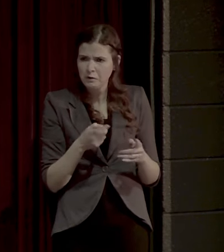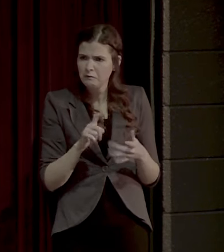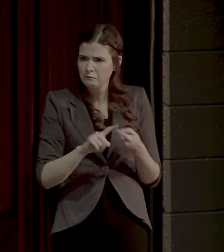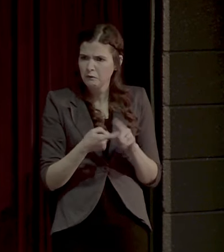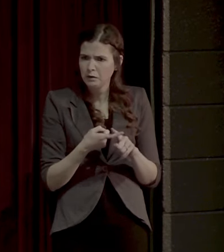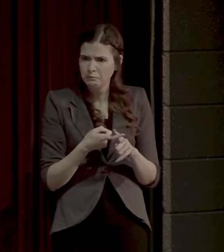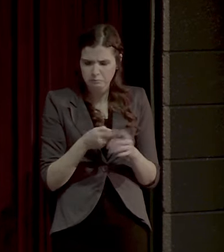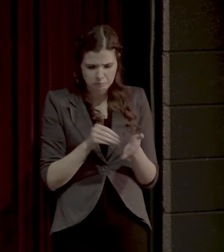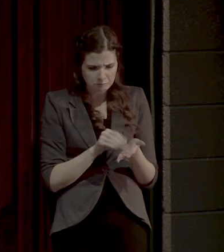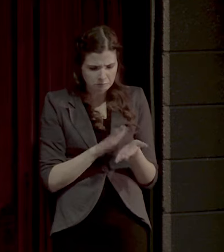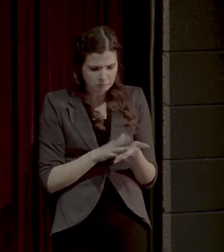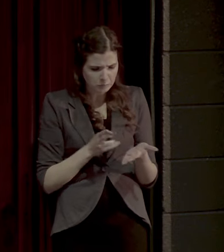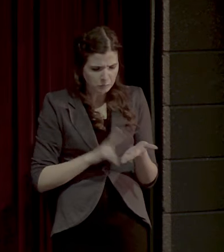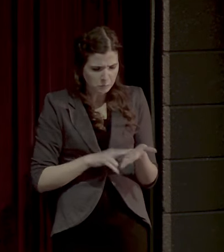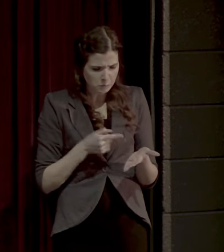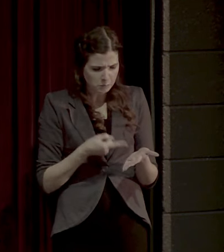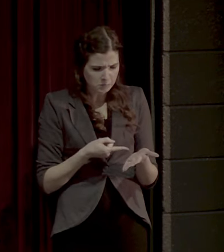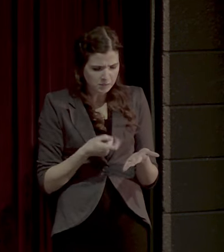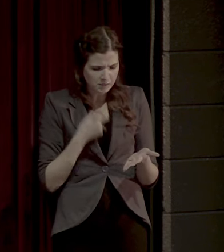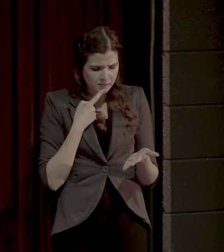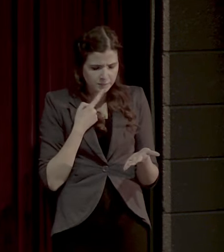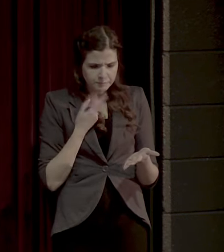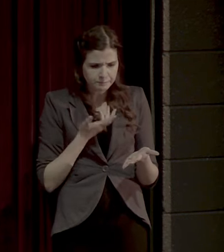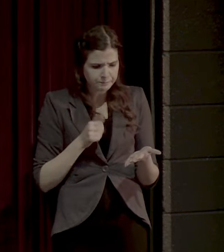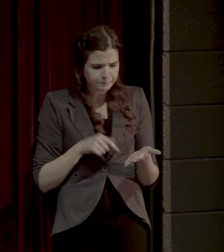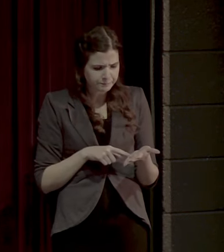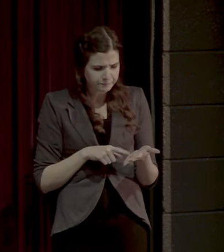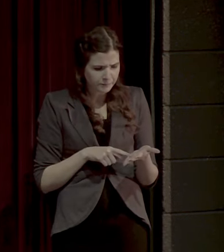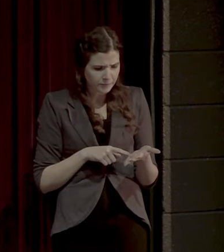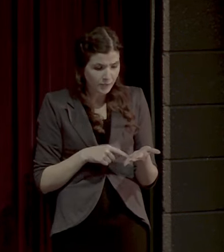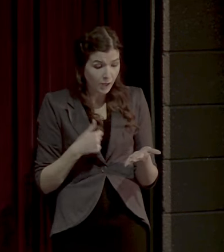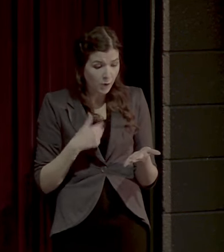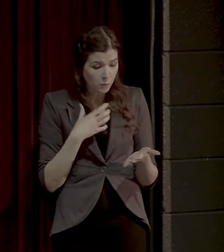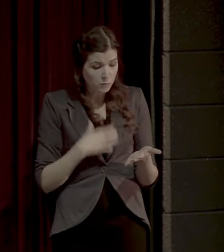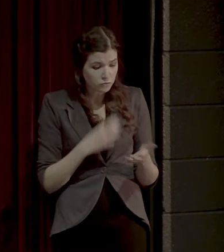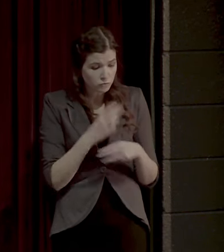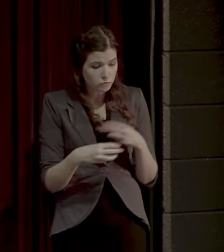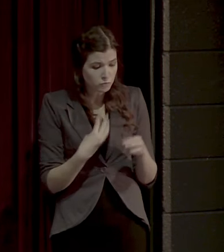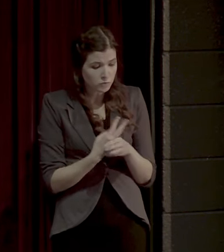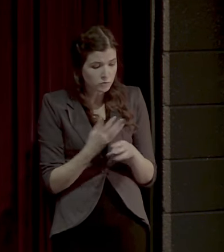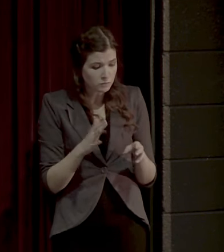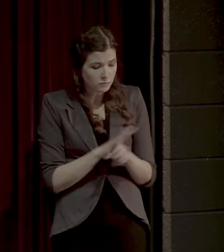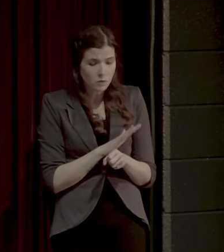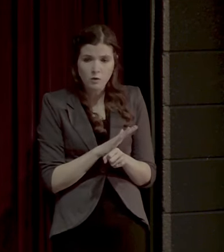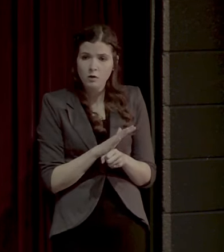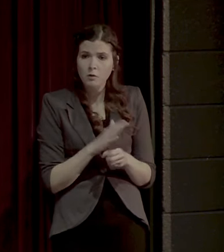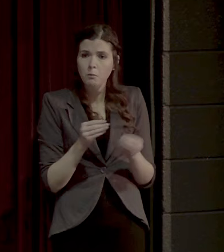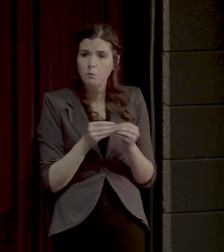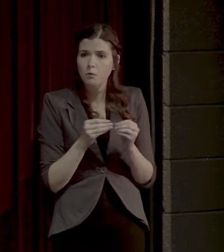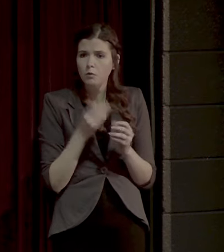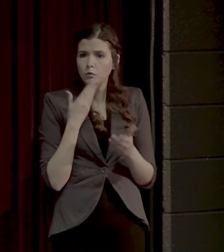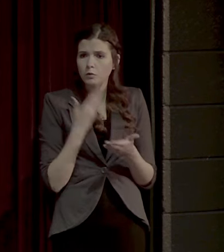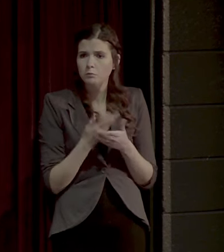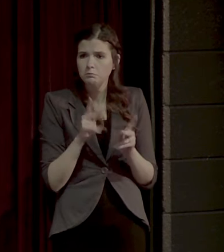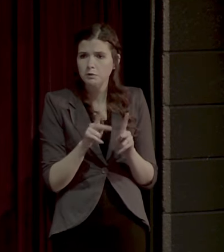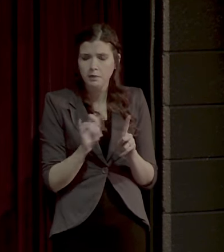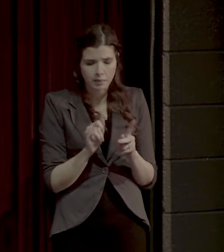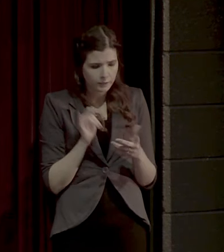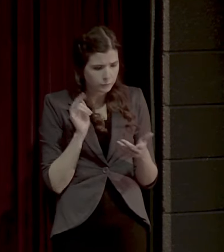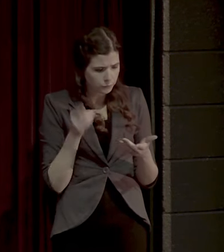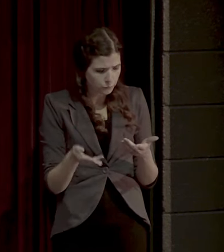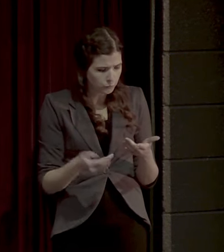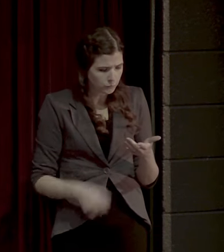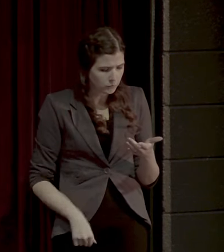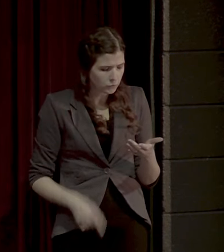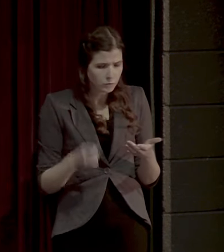written her a note. And part of that note said, "I wish the world was full of more good people like you. You are a